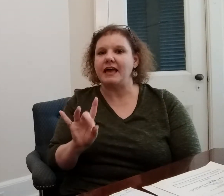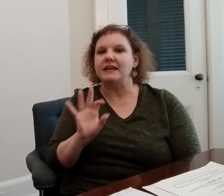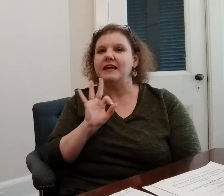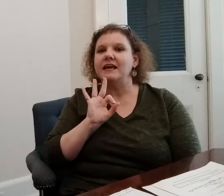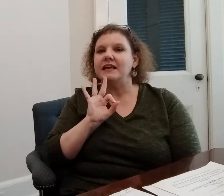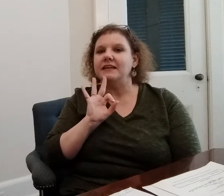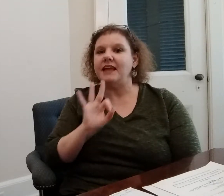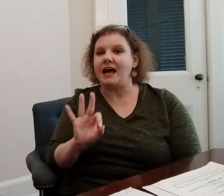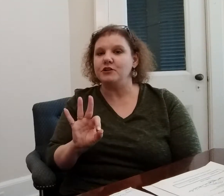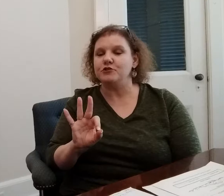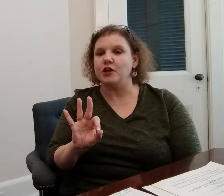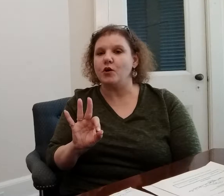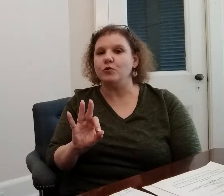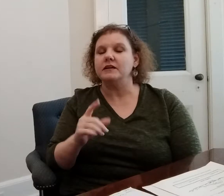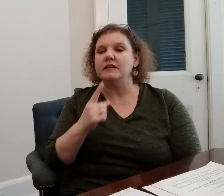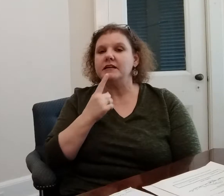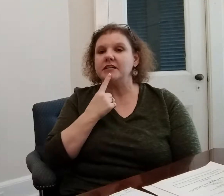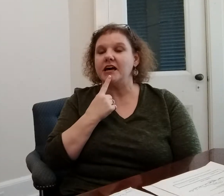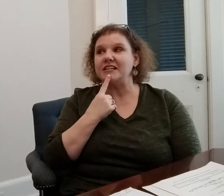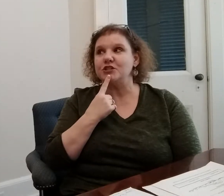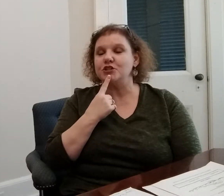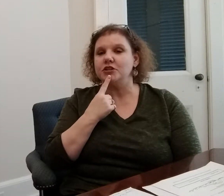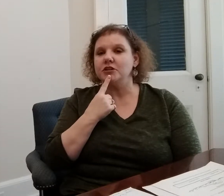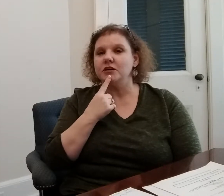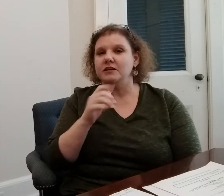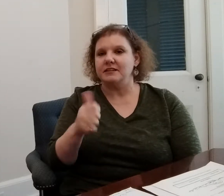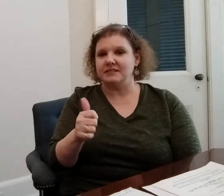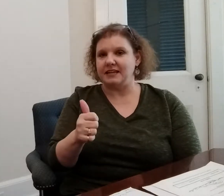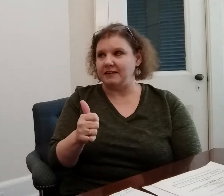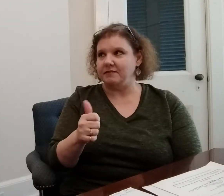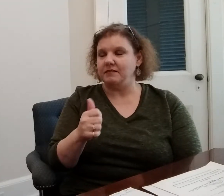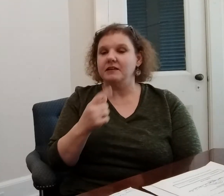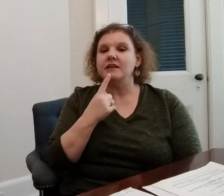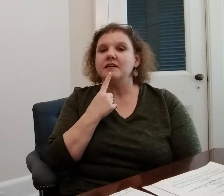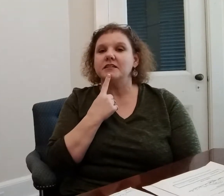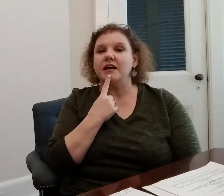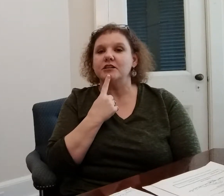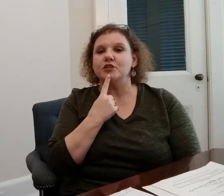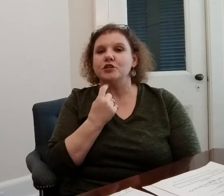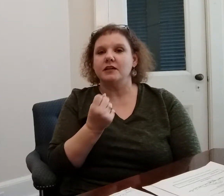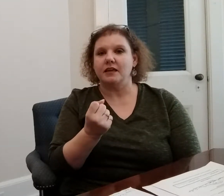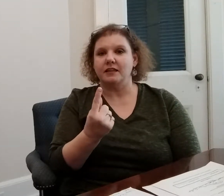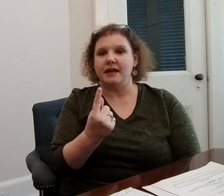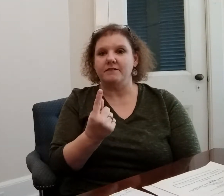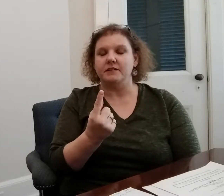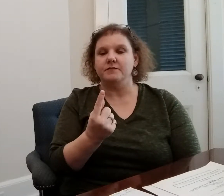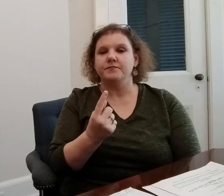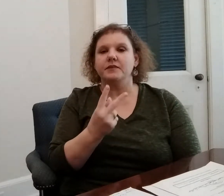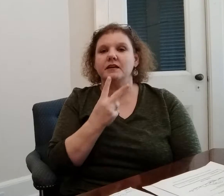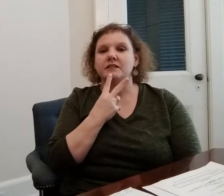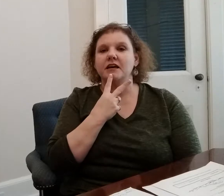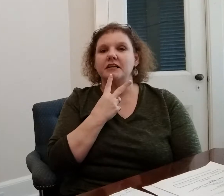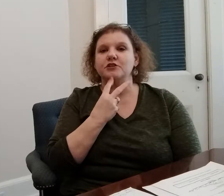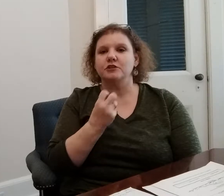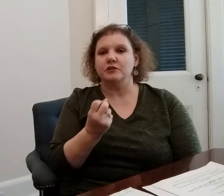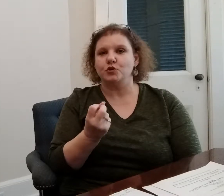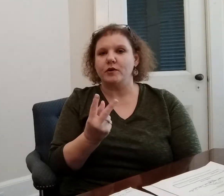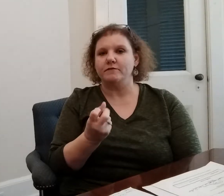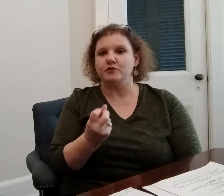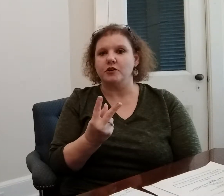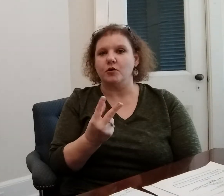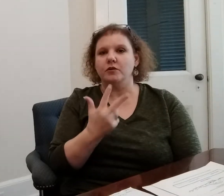eight nine years old touch ten okay touch eleven touch